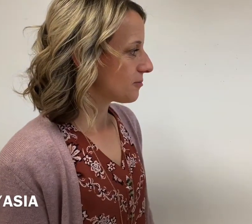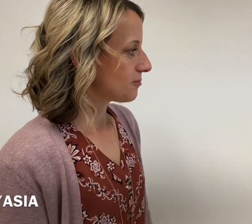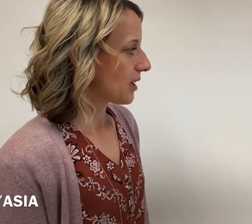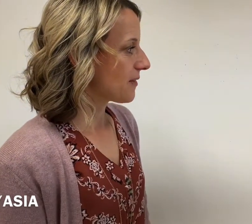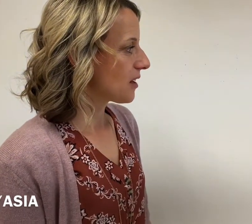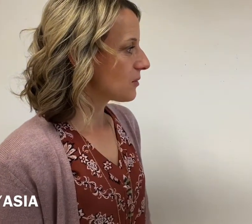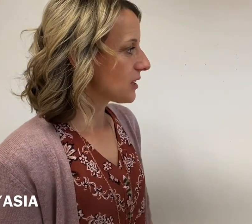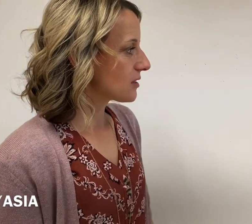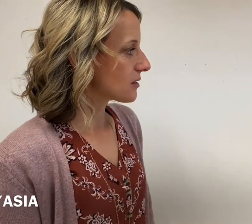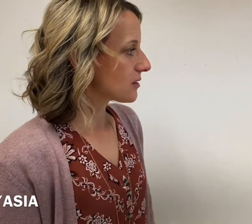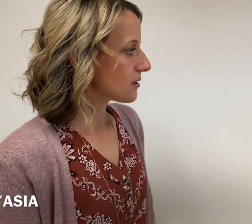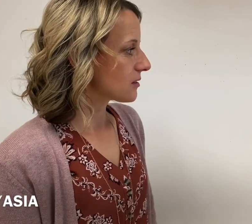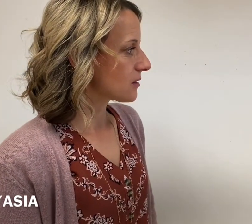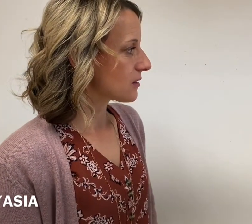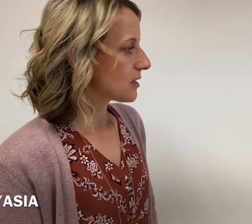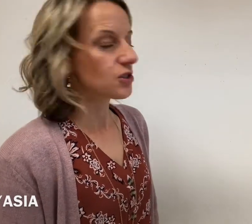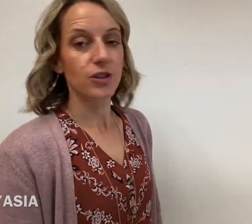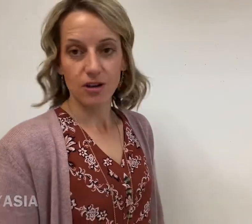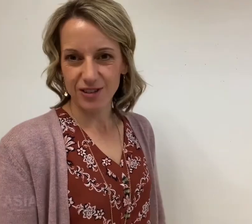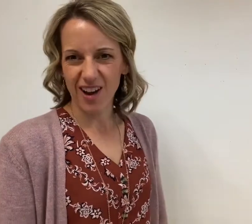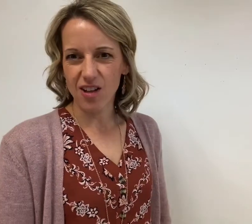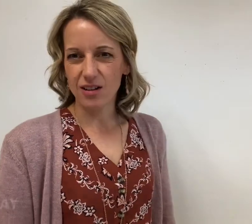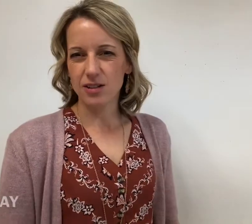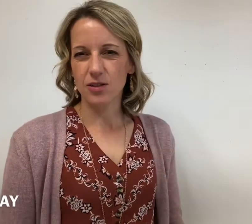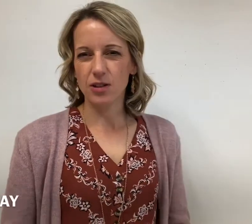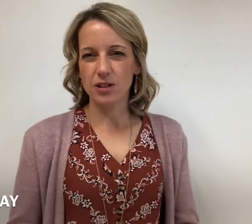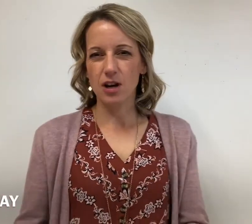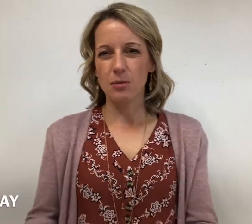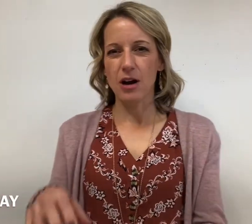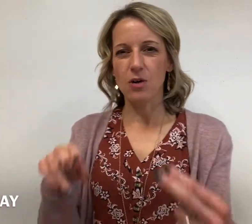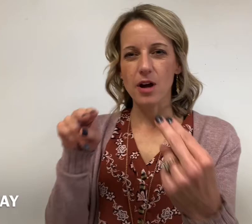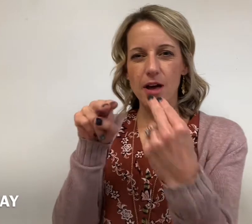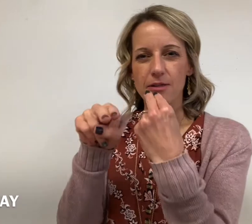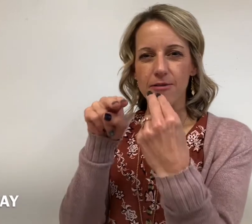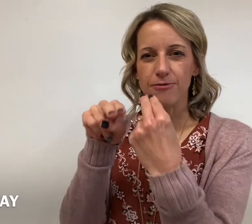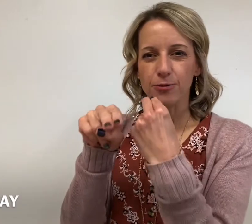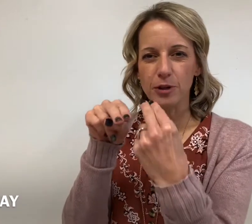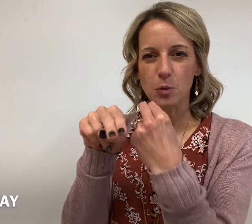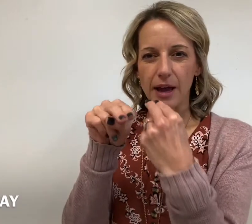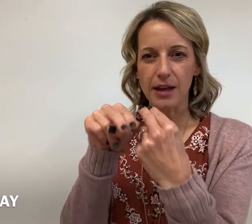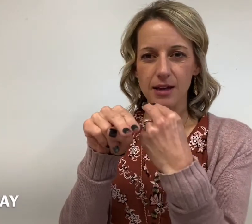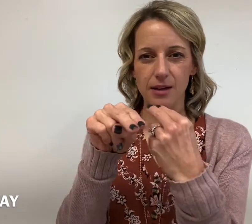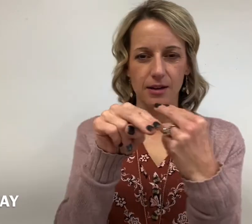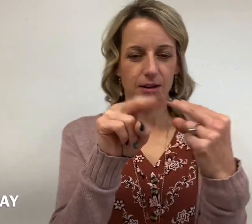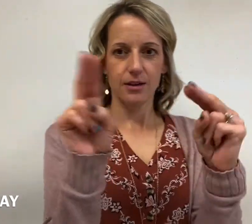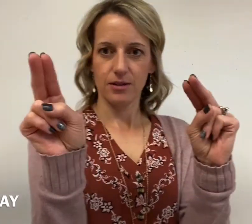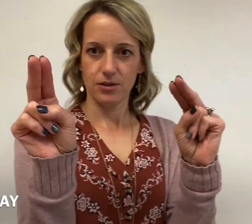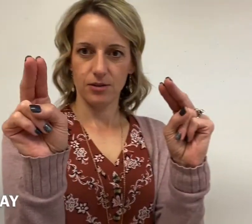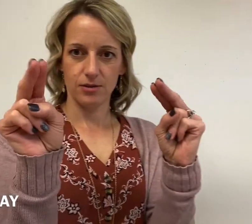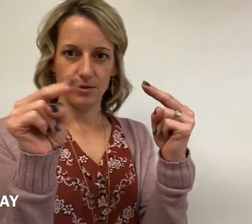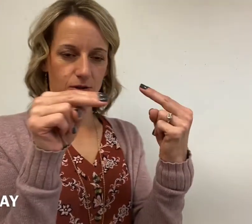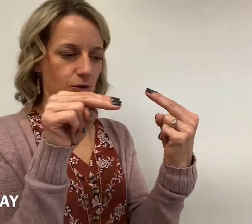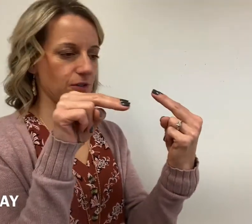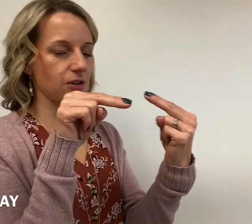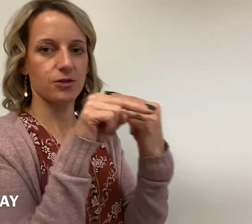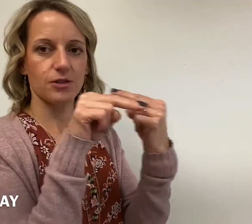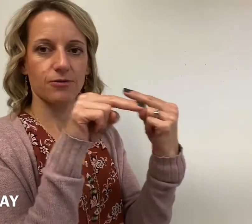And then these are in our dialogues. So they're gonna talk about the freeway, 2 fingers, the